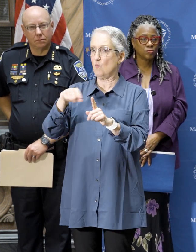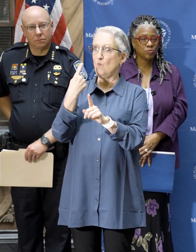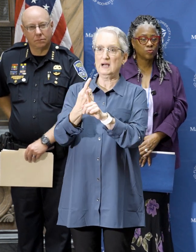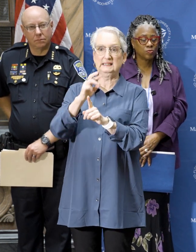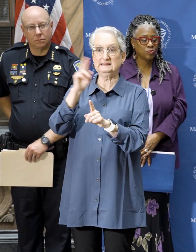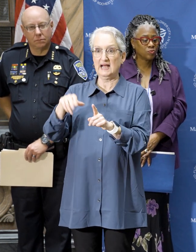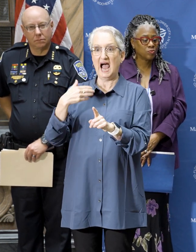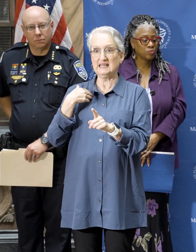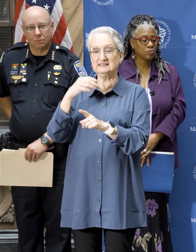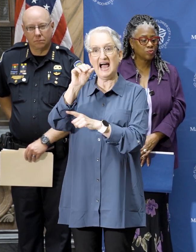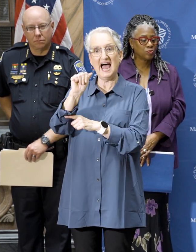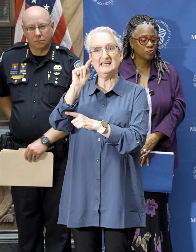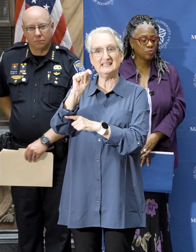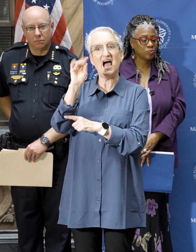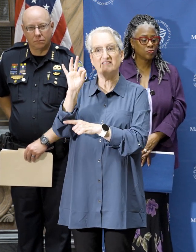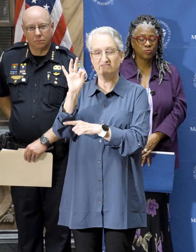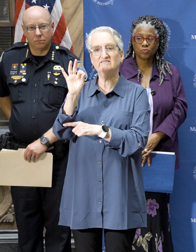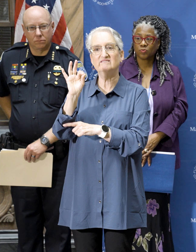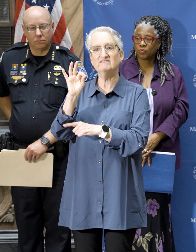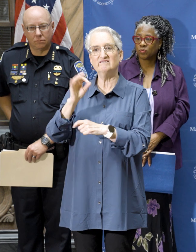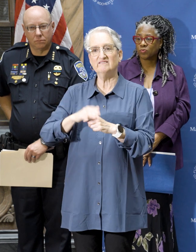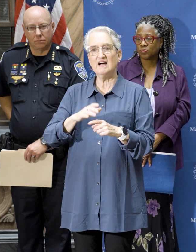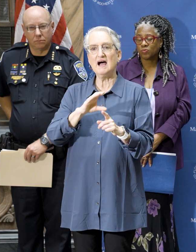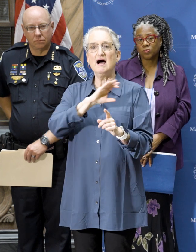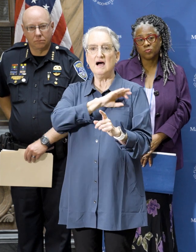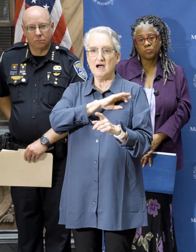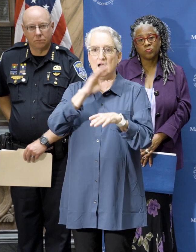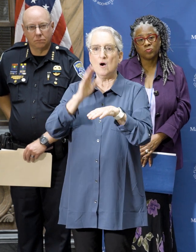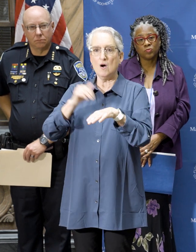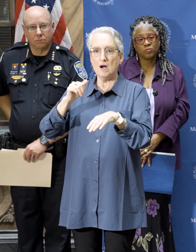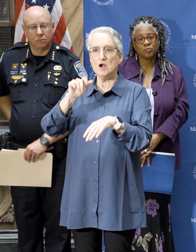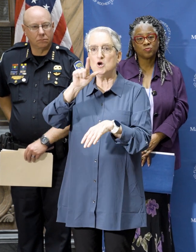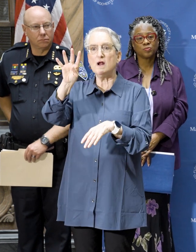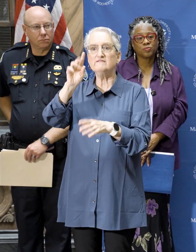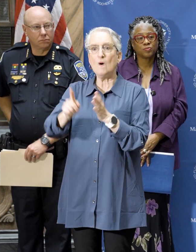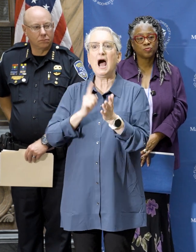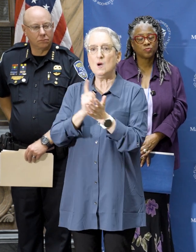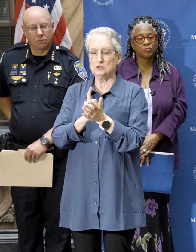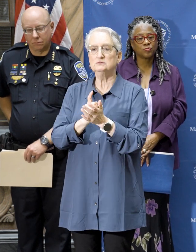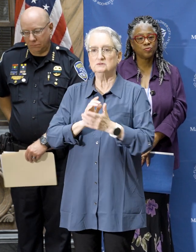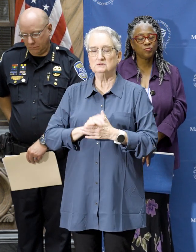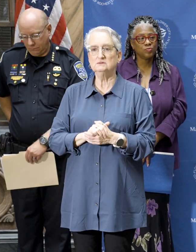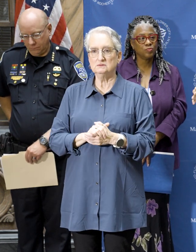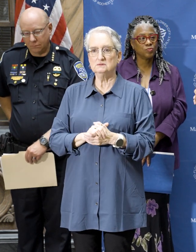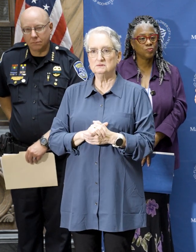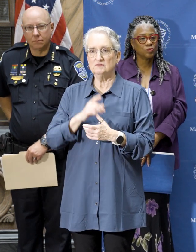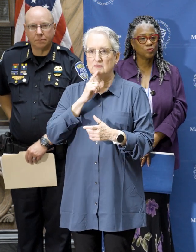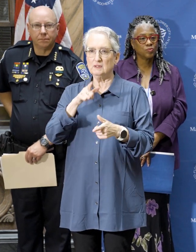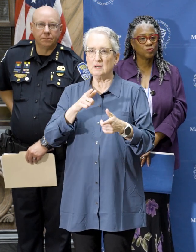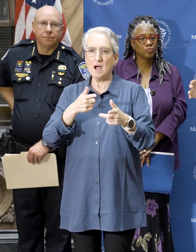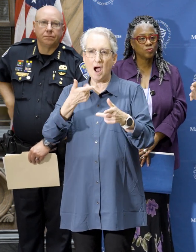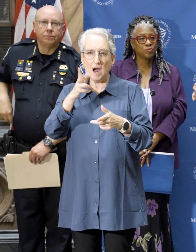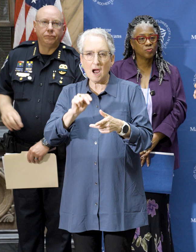on call 24/7. We have made public safety a top priority. Regularly, I meet with all of our partners, from